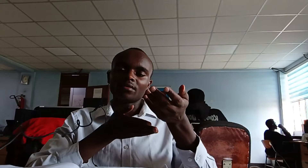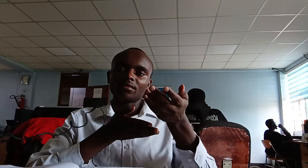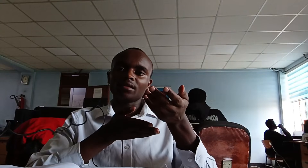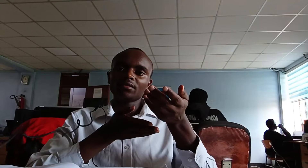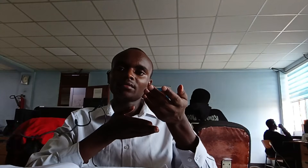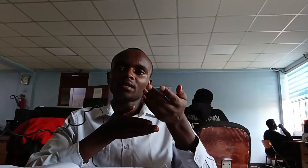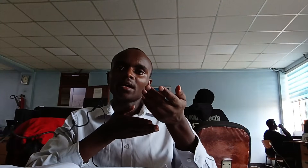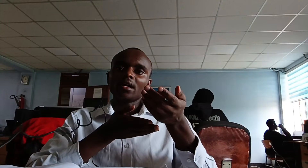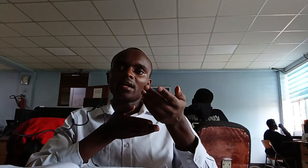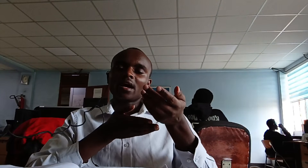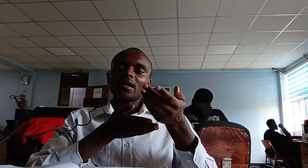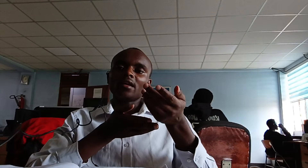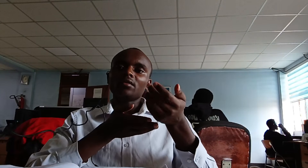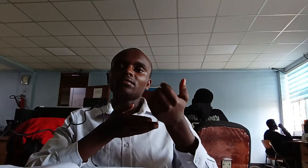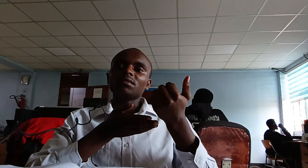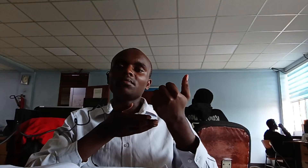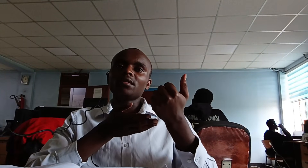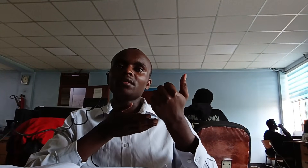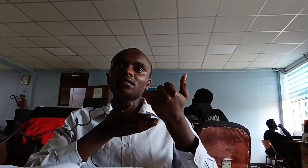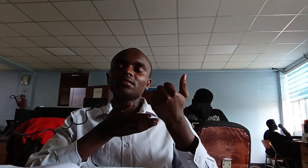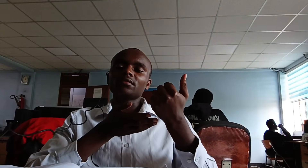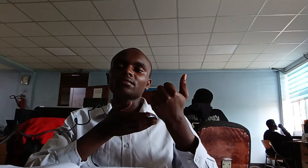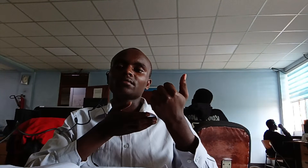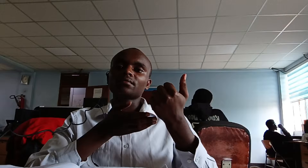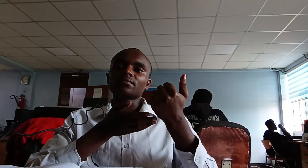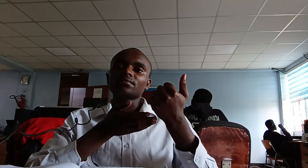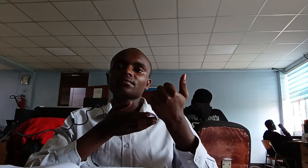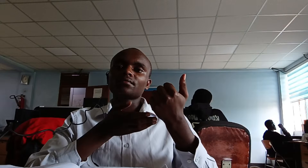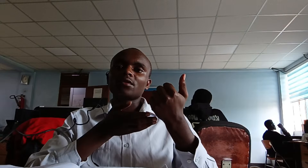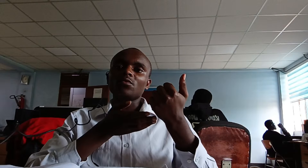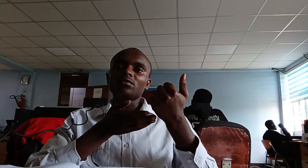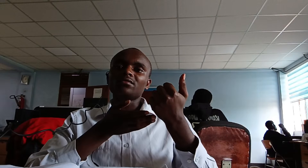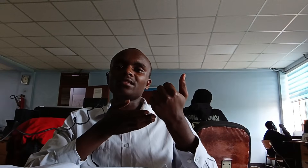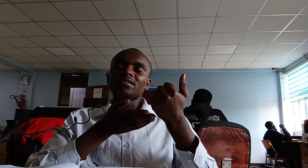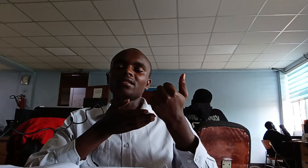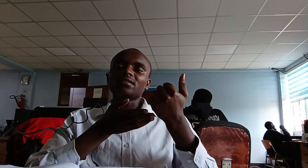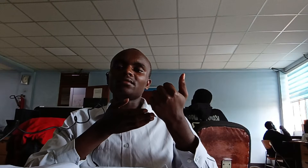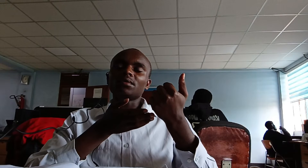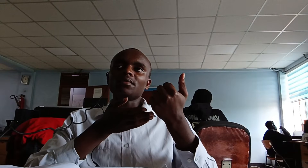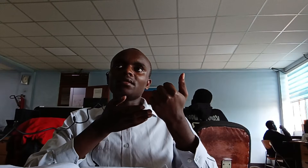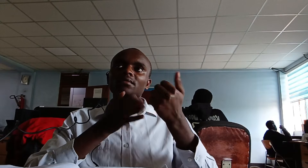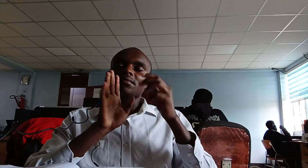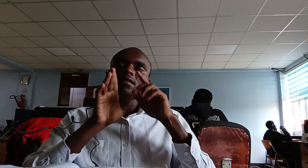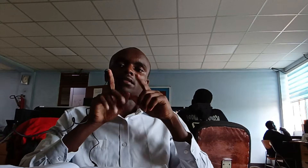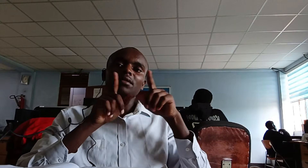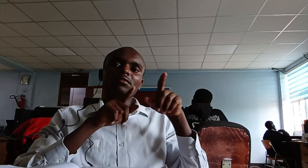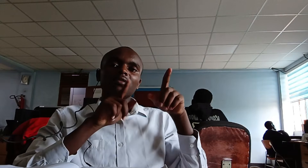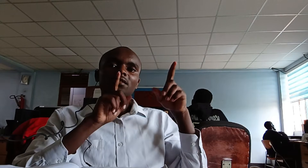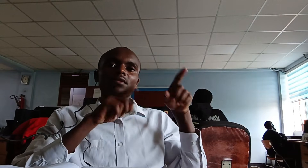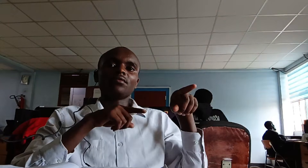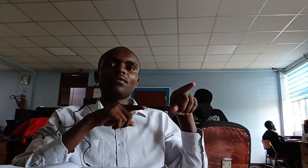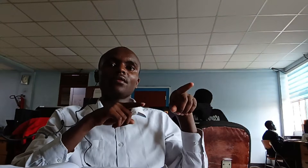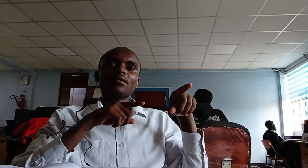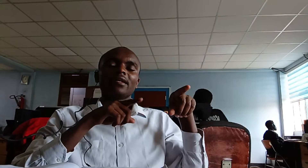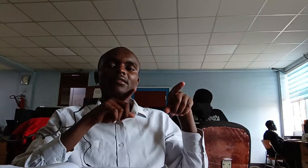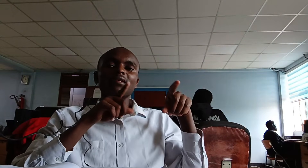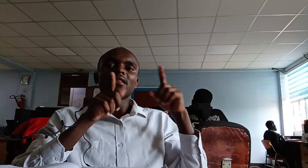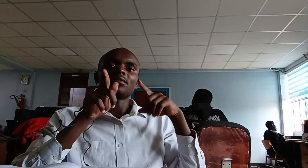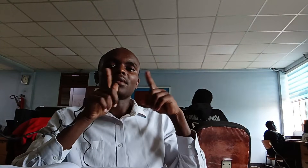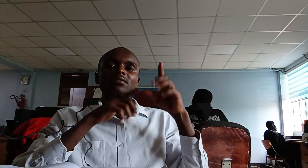Okay. Now maybe you want to say this, maybe that person is a youth, you can say that person is